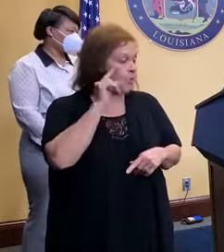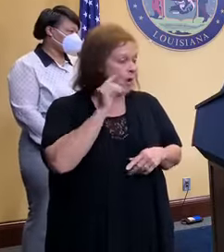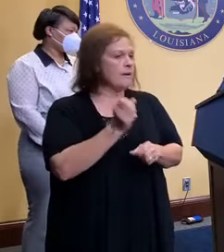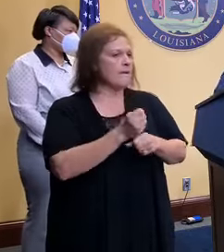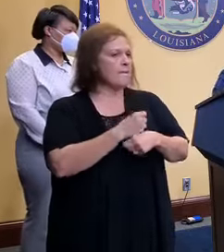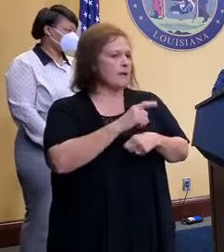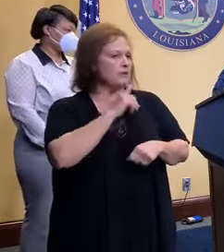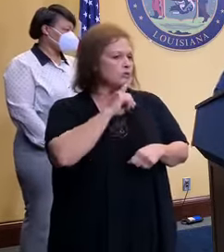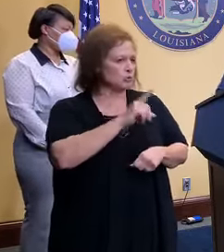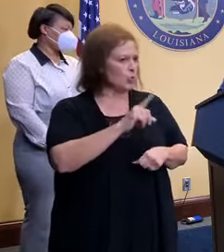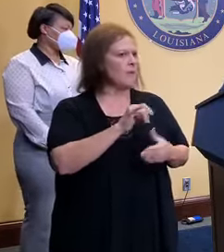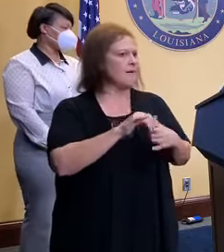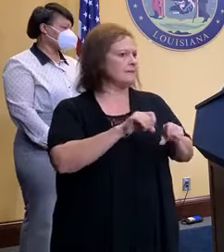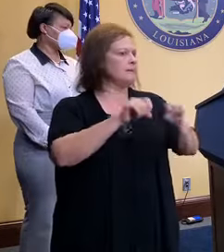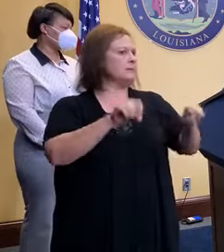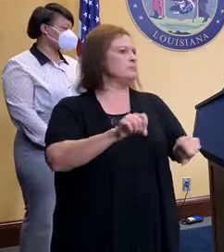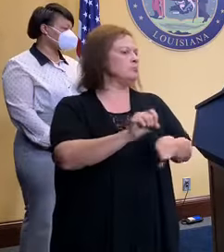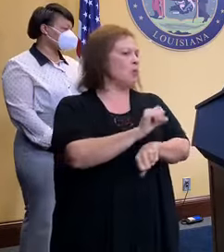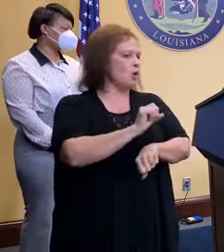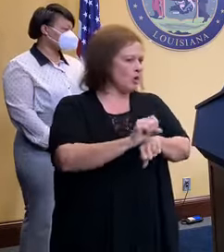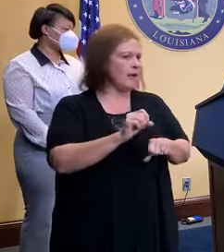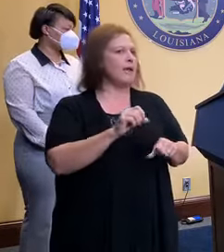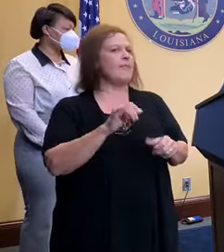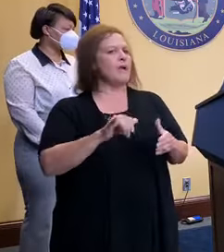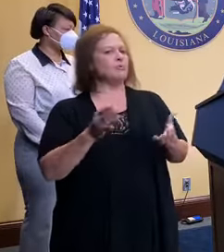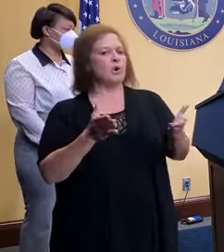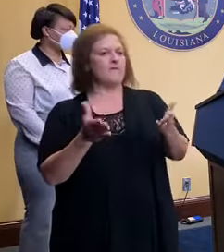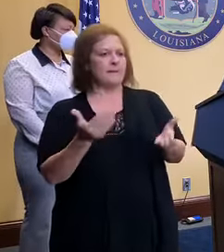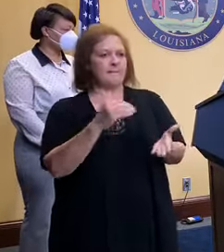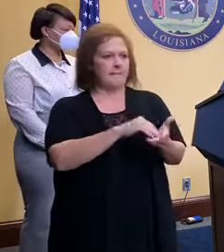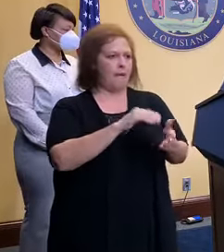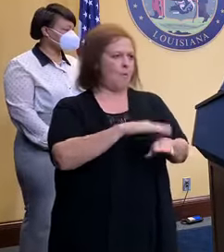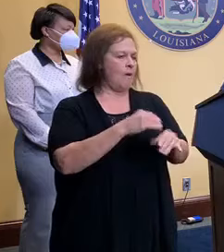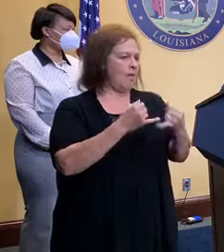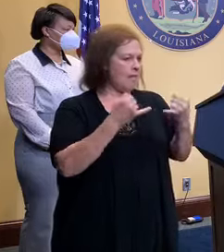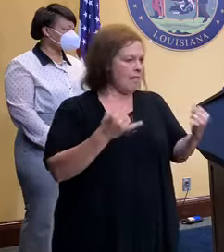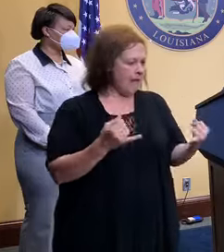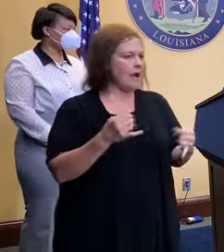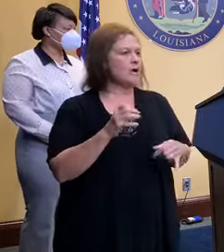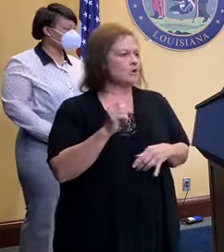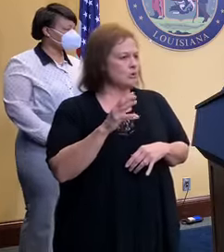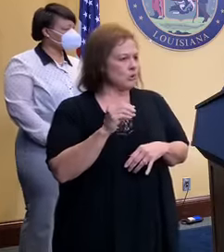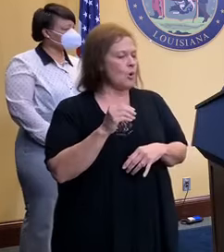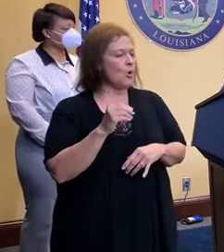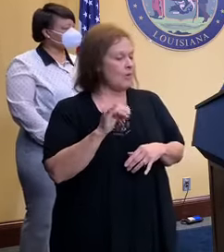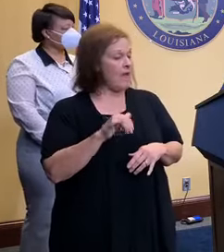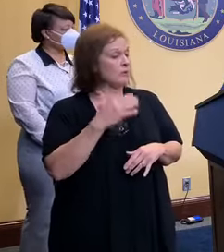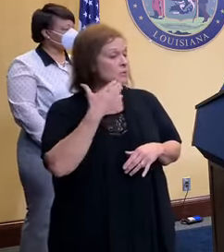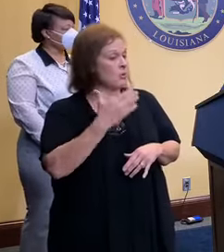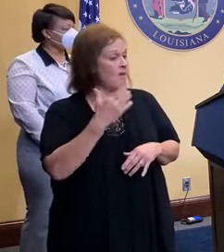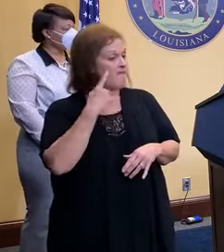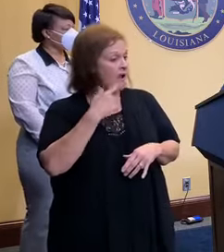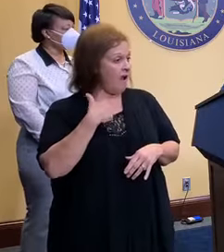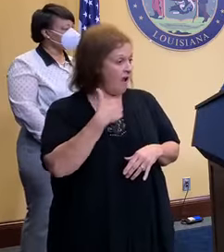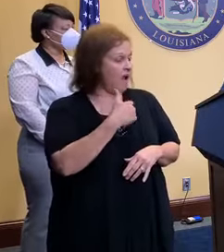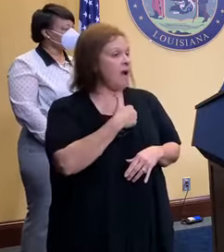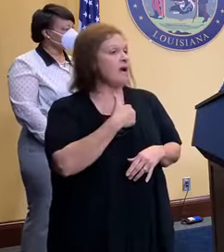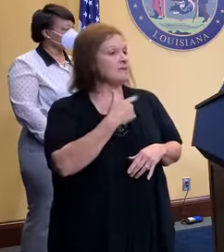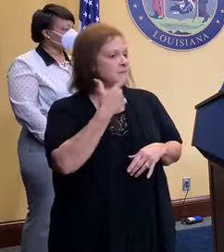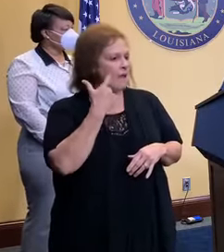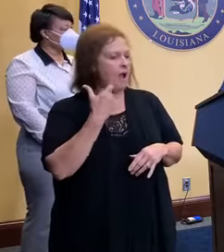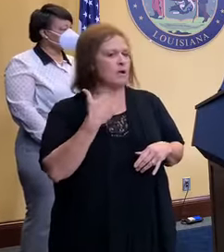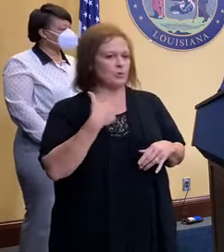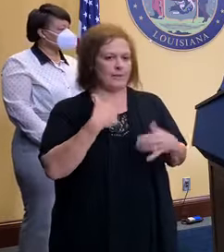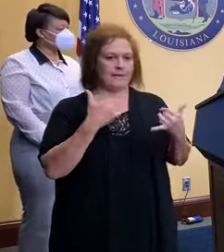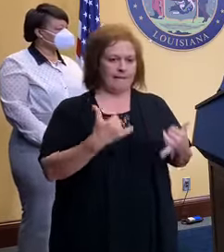that infrastructure was stood up and that those services were back online. This left us in a wonderful position to respond to the